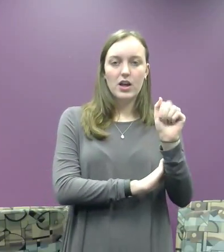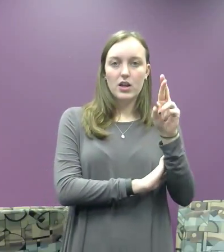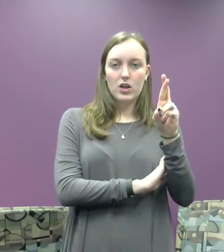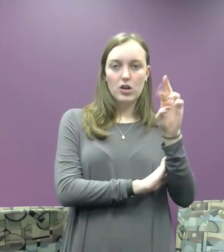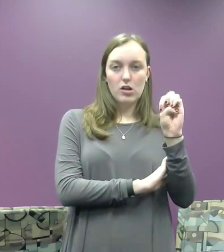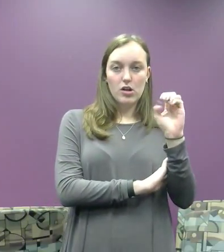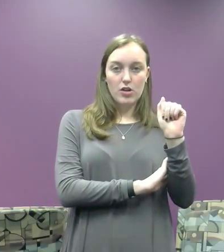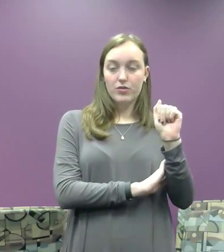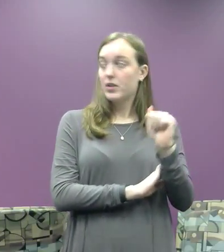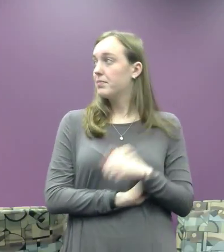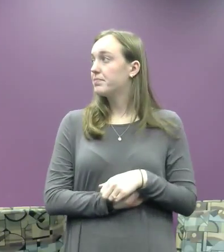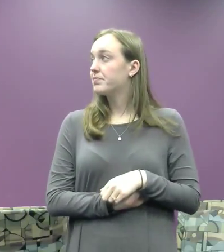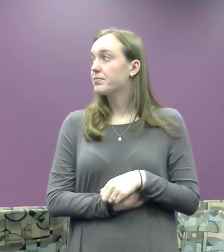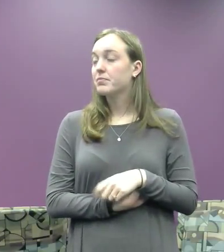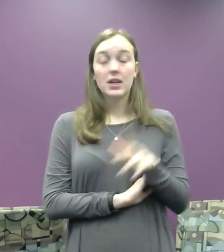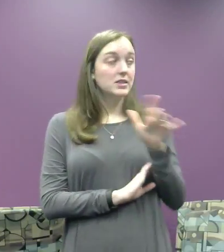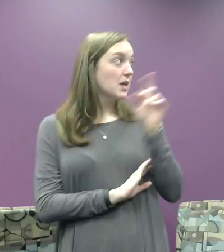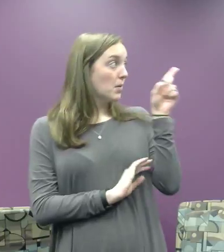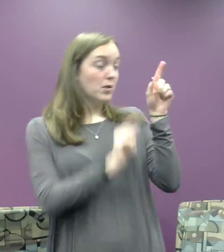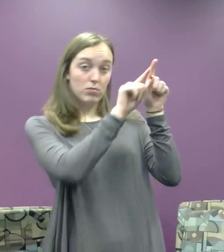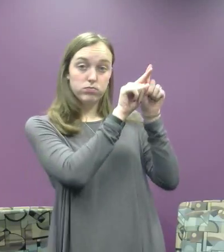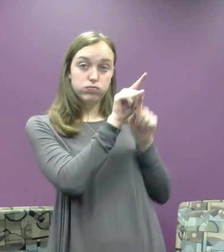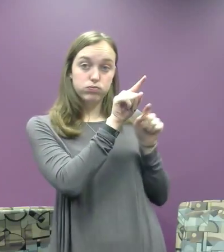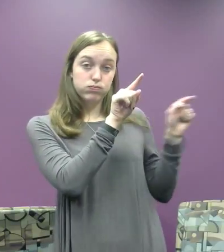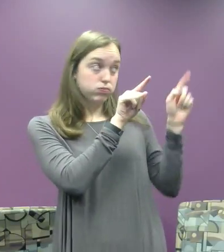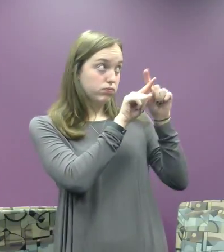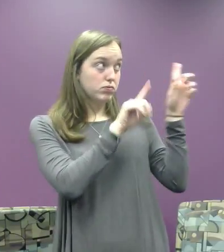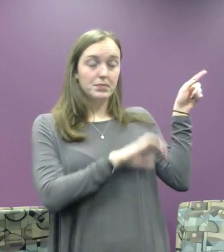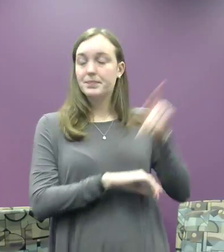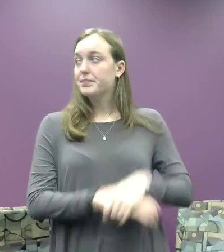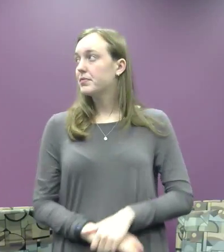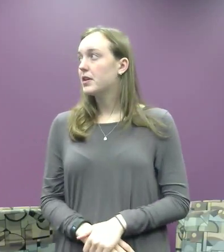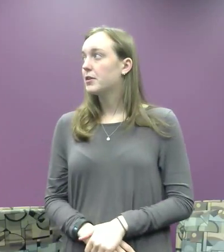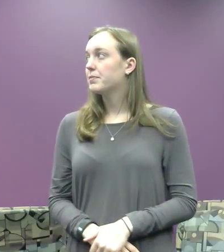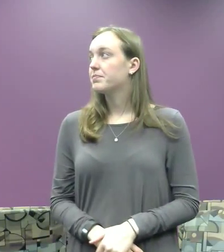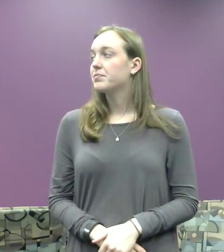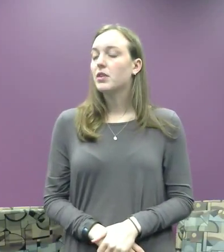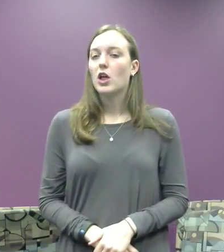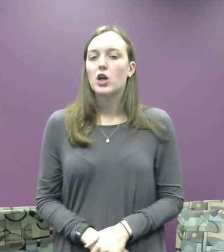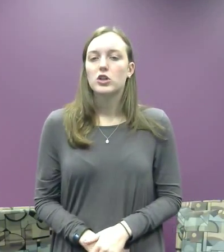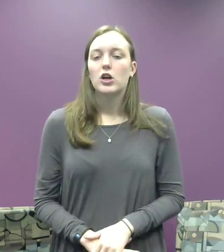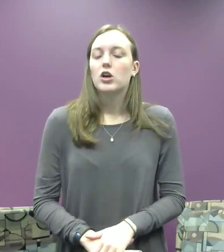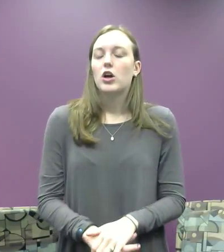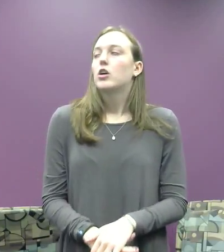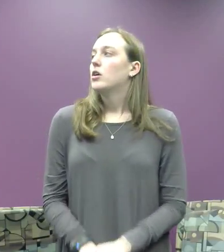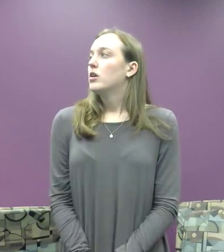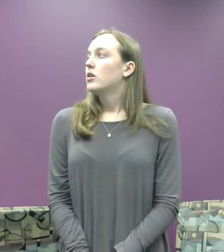again. And mathematicians a long time ago decided they would cover these